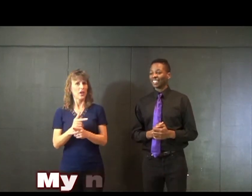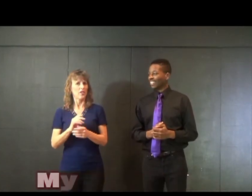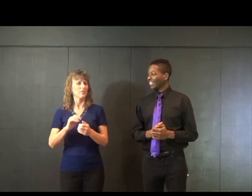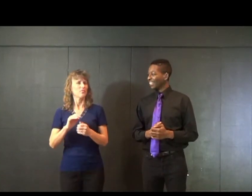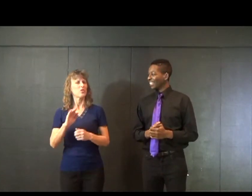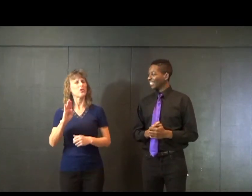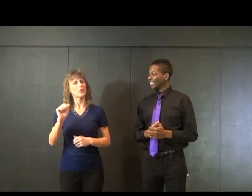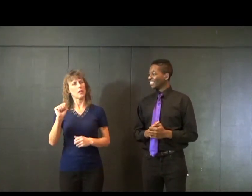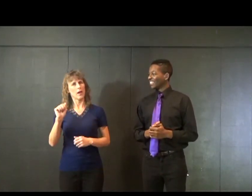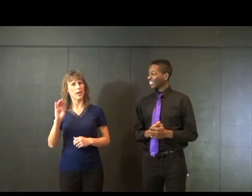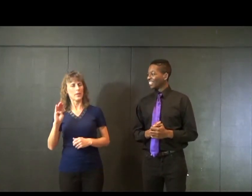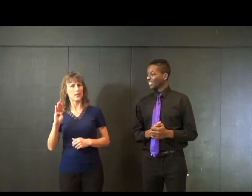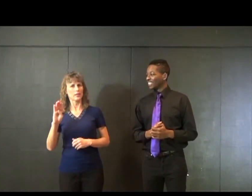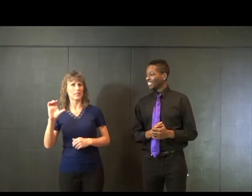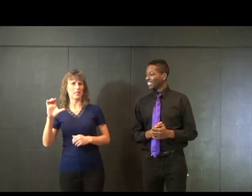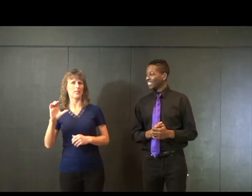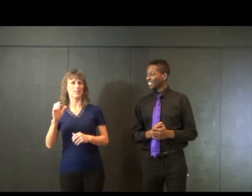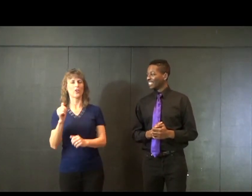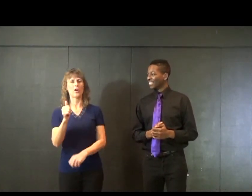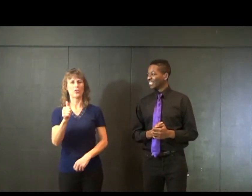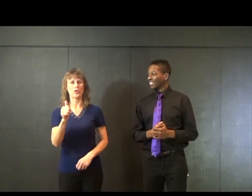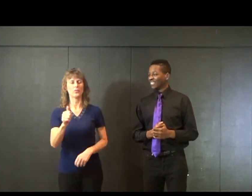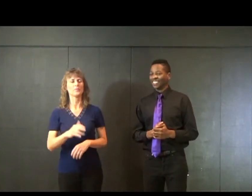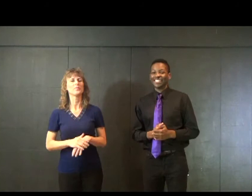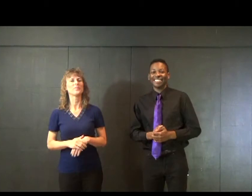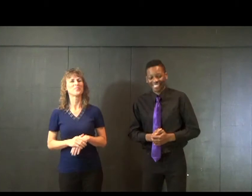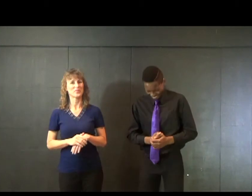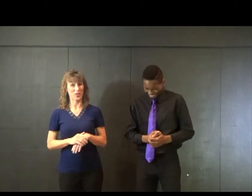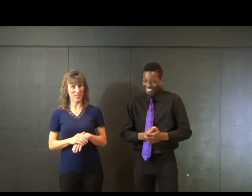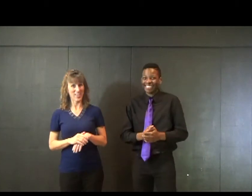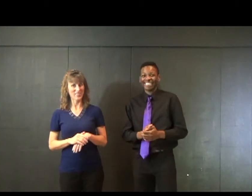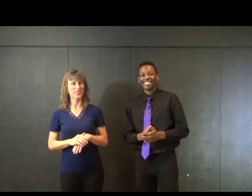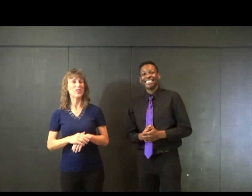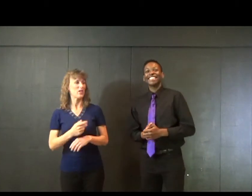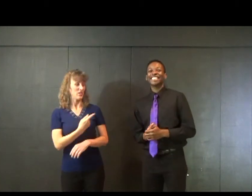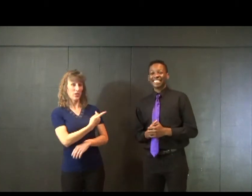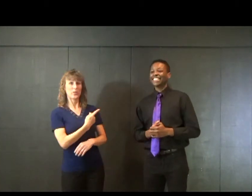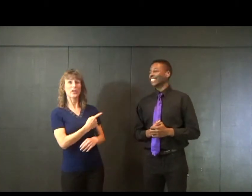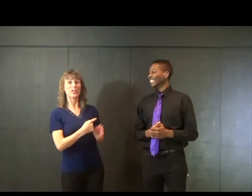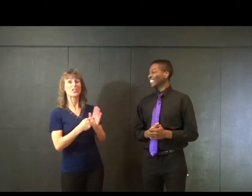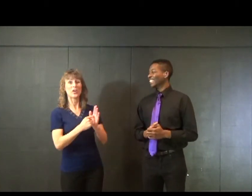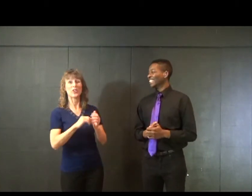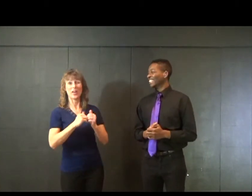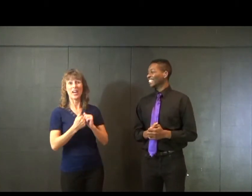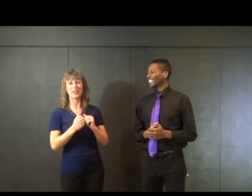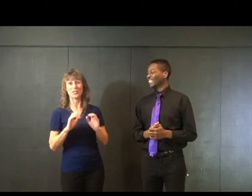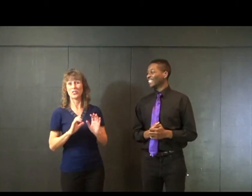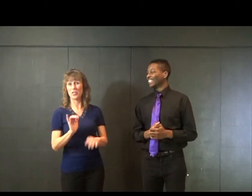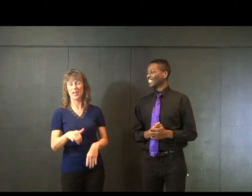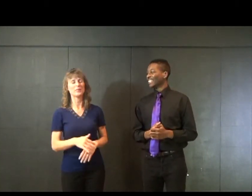out your ABCs on your own, okay? So we're gonna show you how to do that.